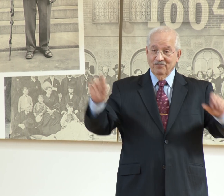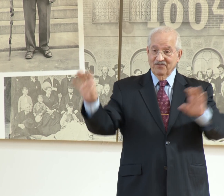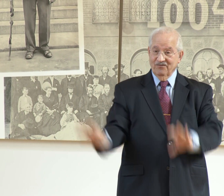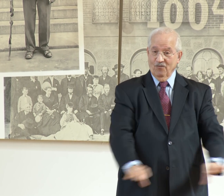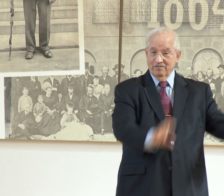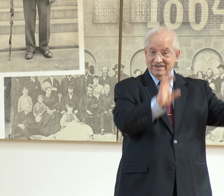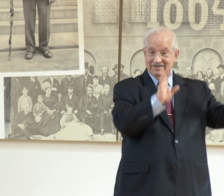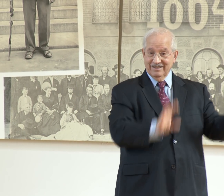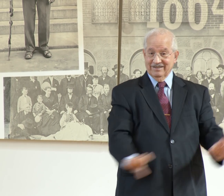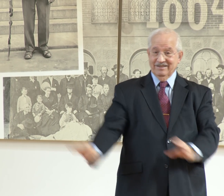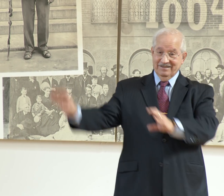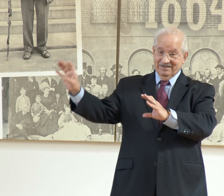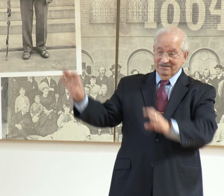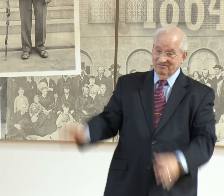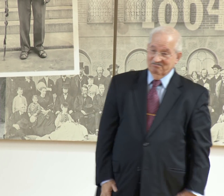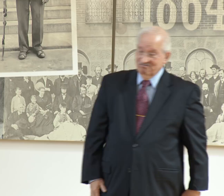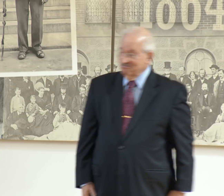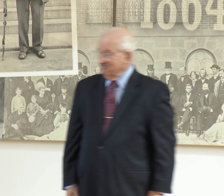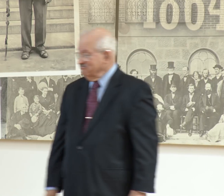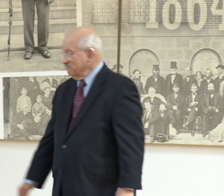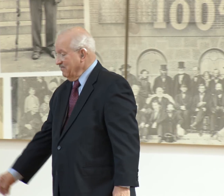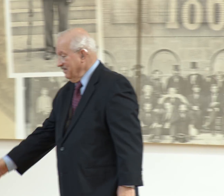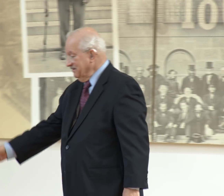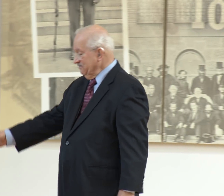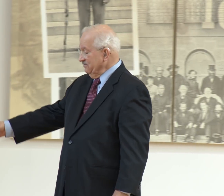theater and performing arts.